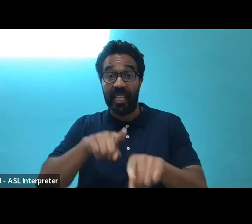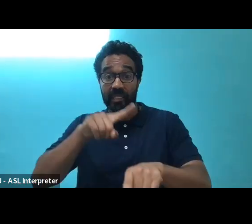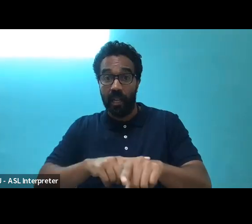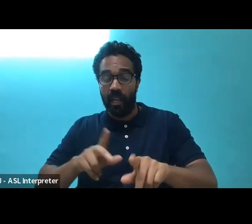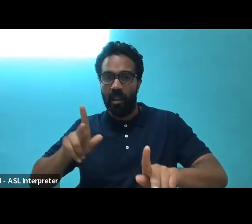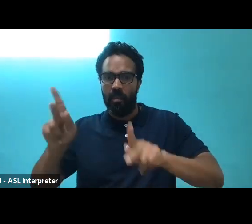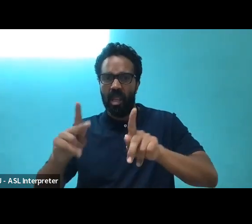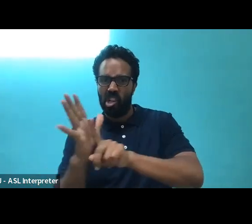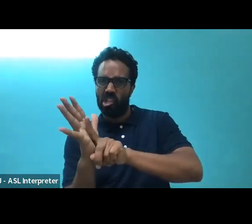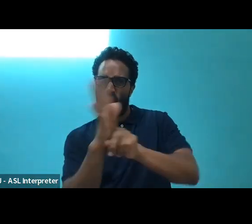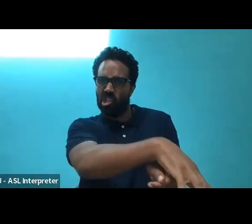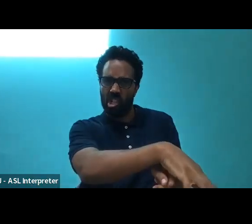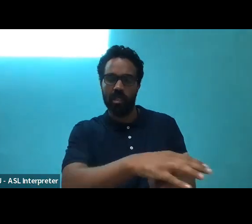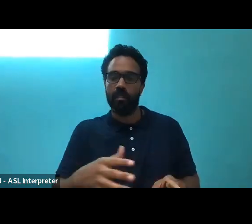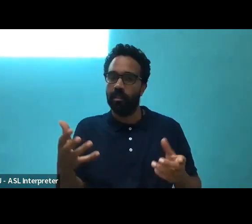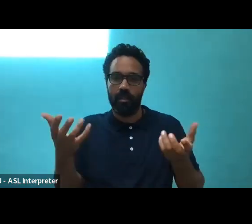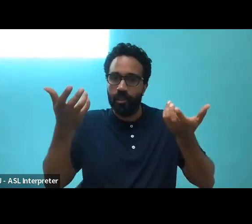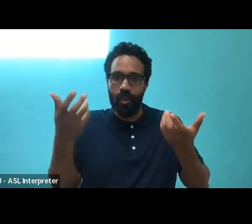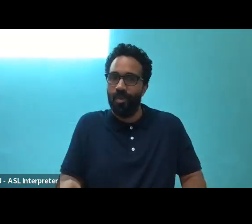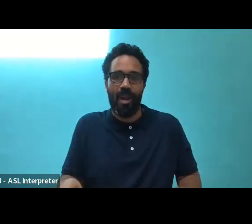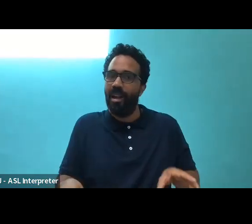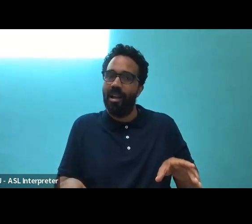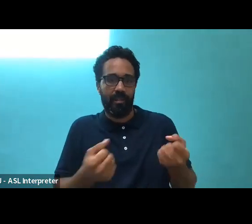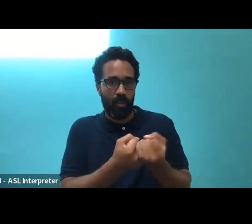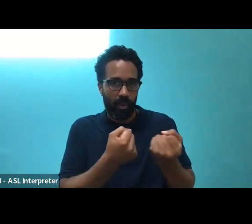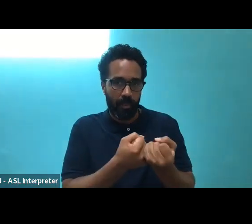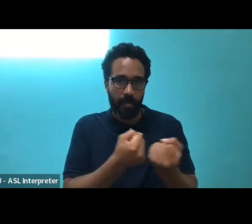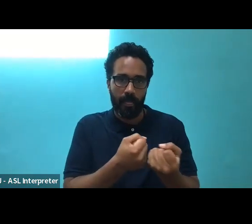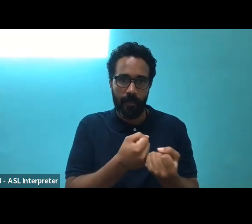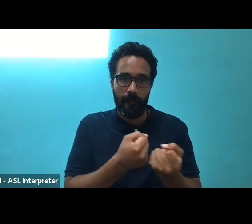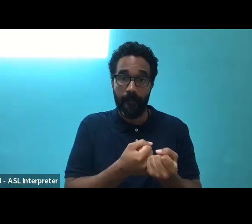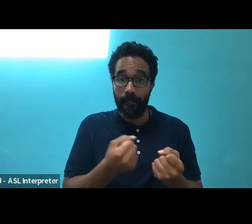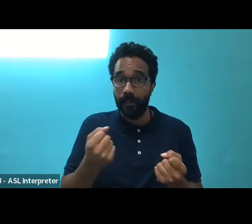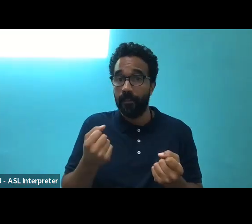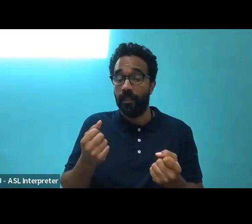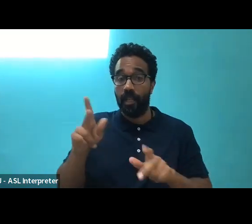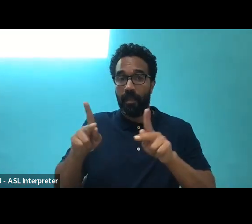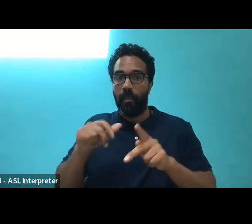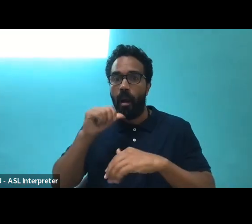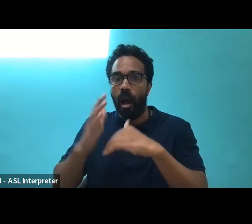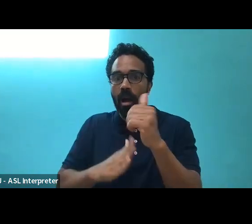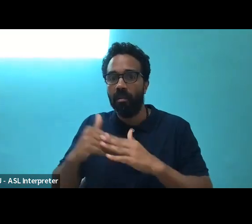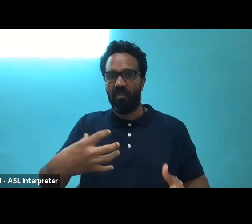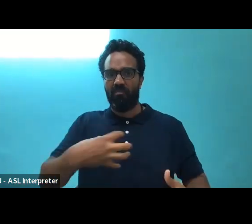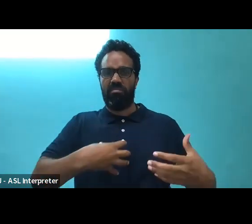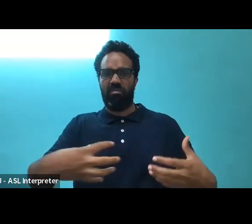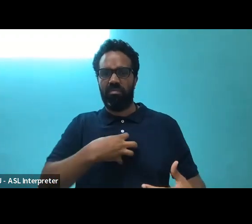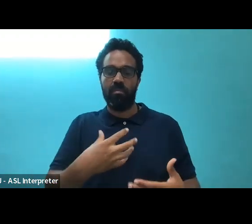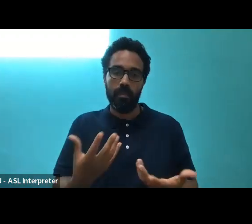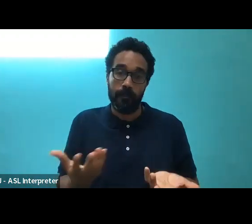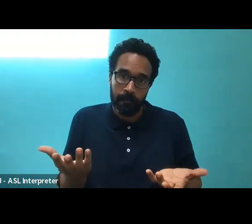very aware of it. It does make people feel uncomfortable. If we could go to the next